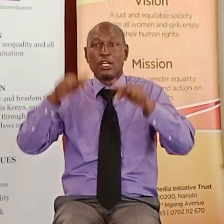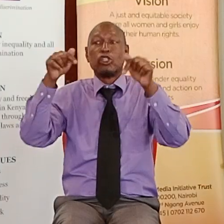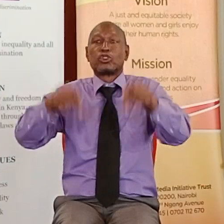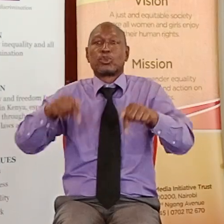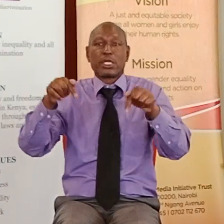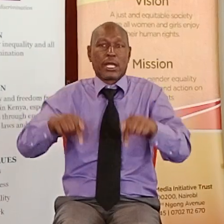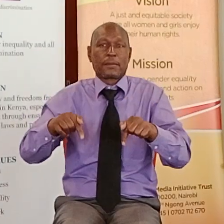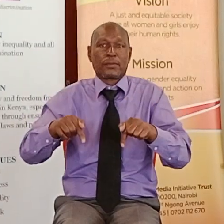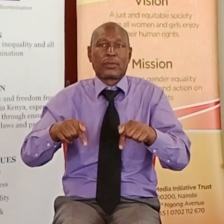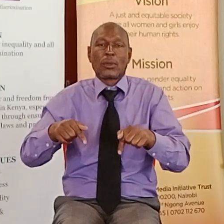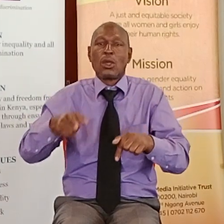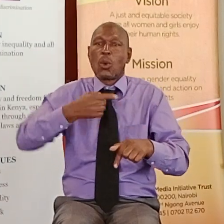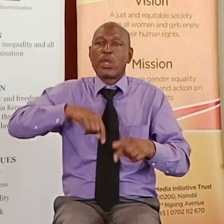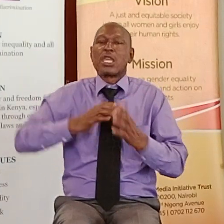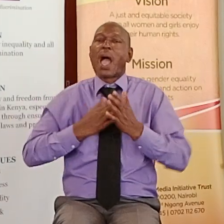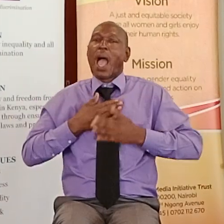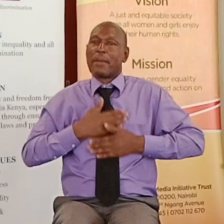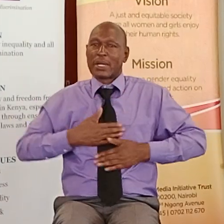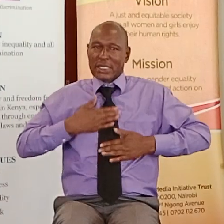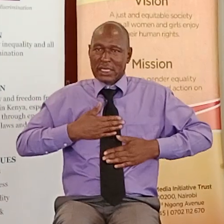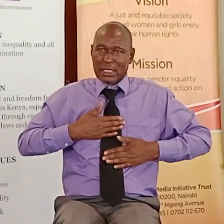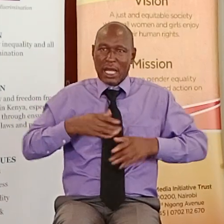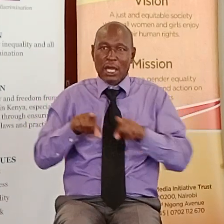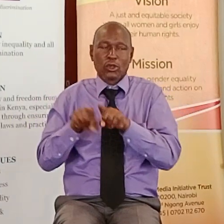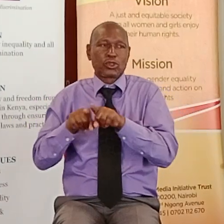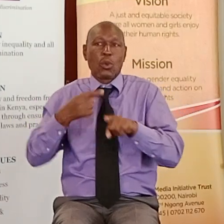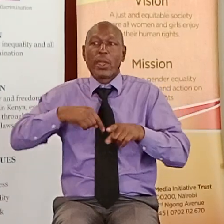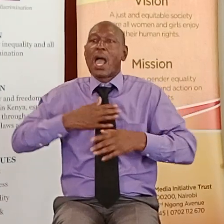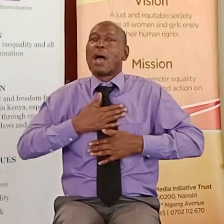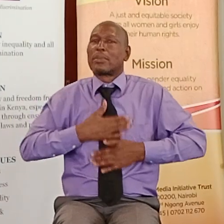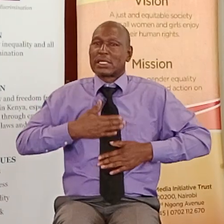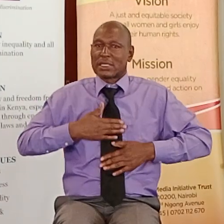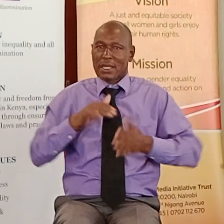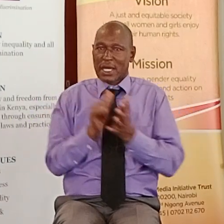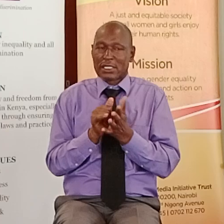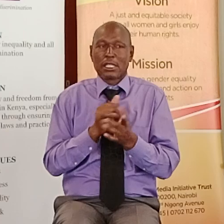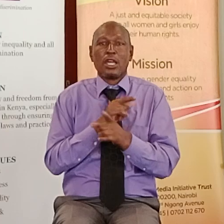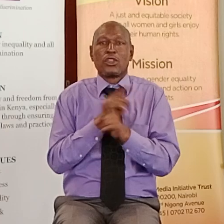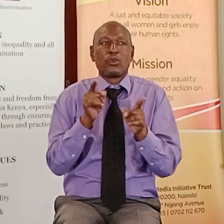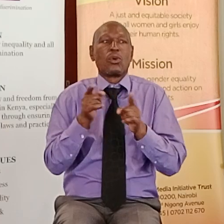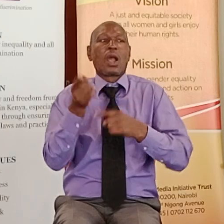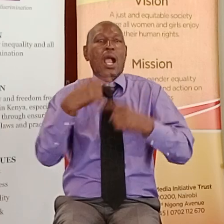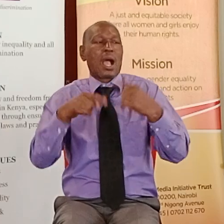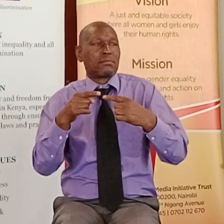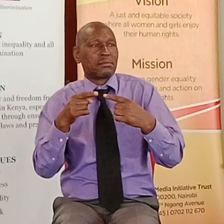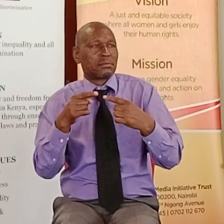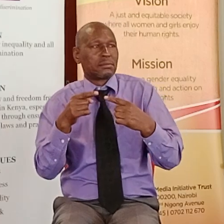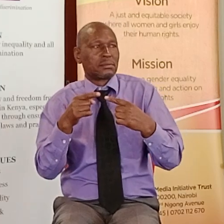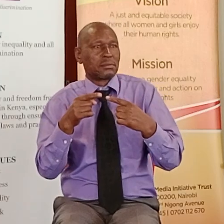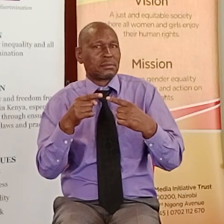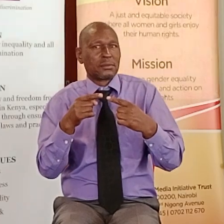really appreciate, and we also appreciate that you are able to come in within such a short